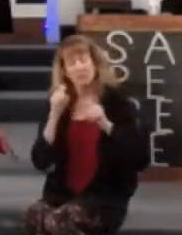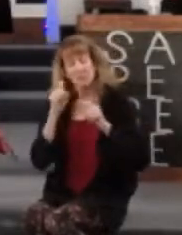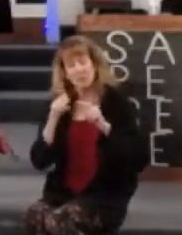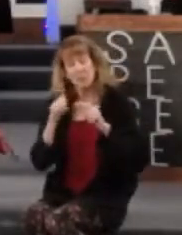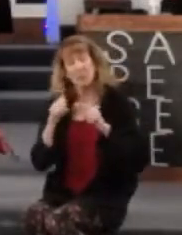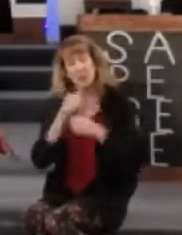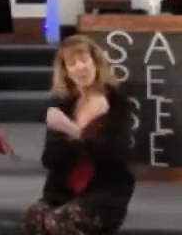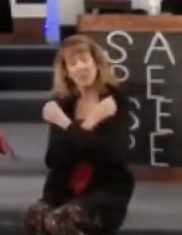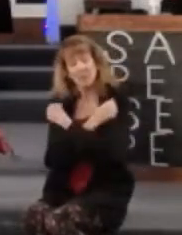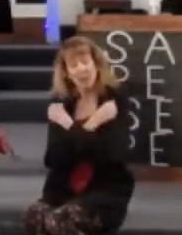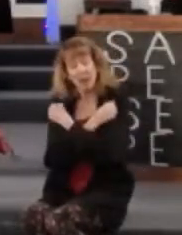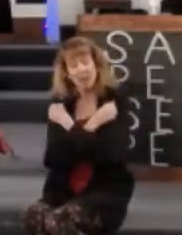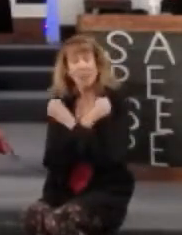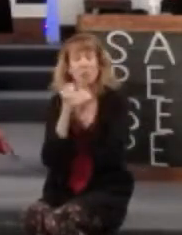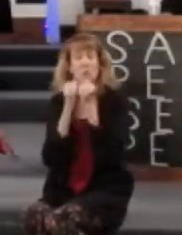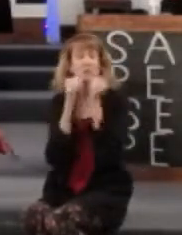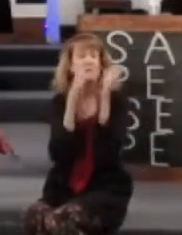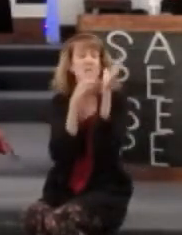But if we're being honest,